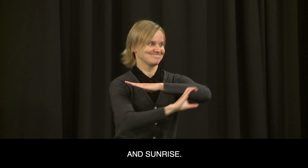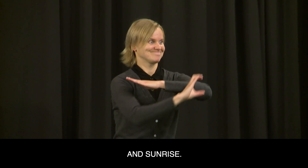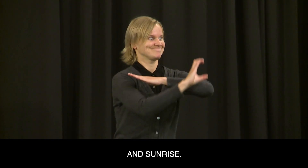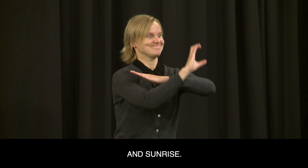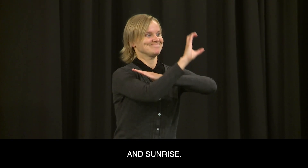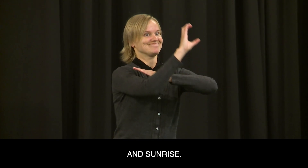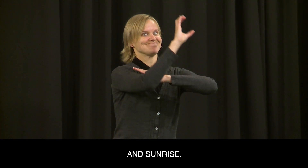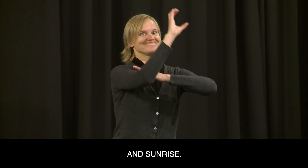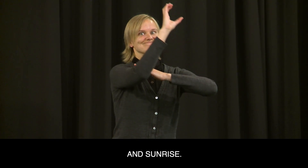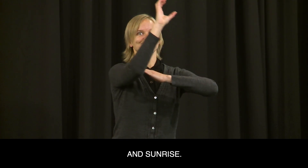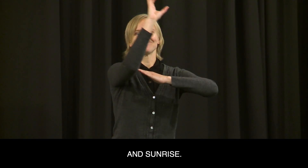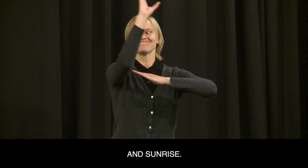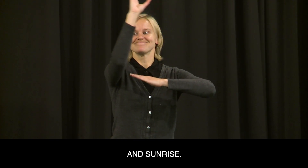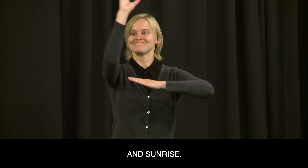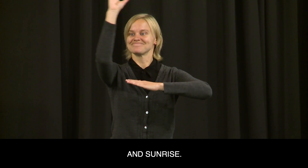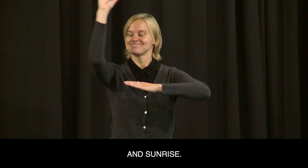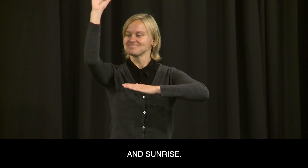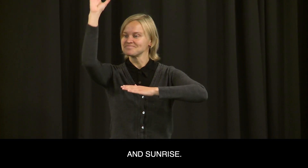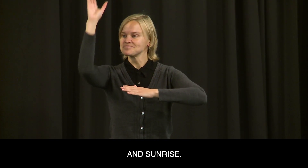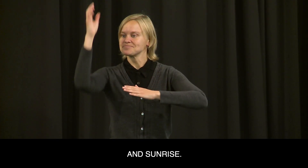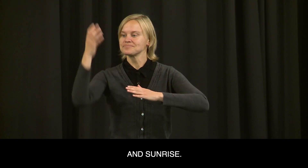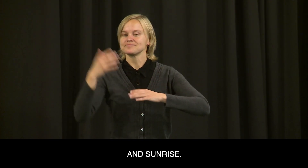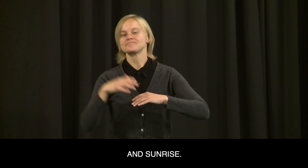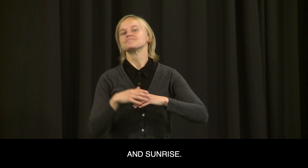And sunrise.